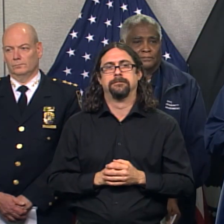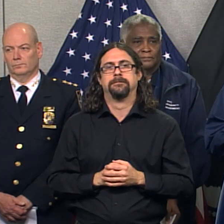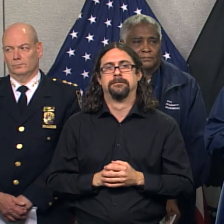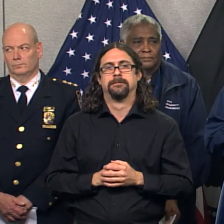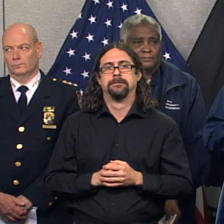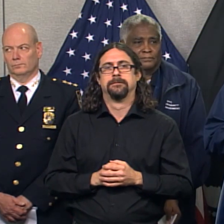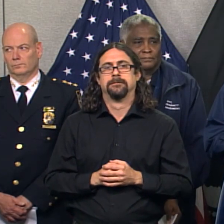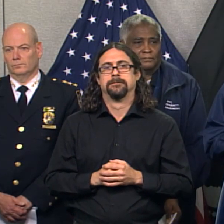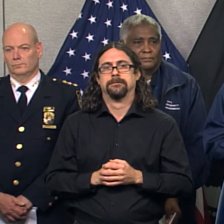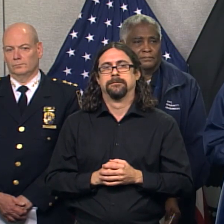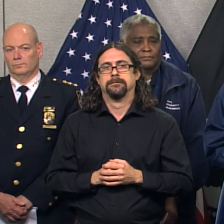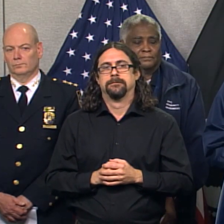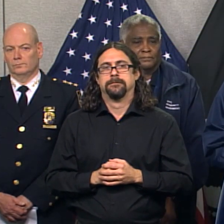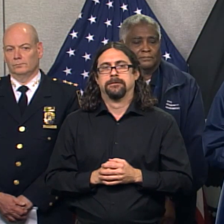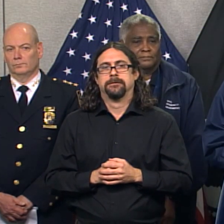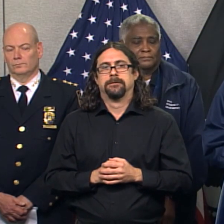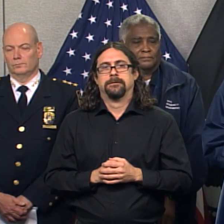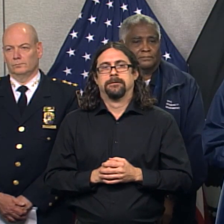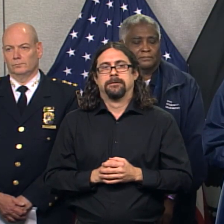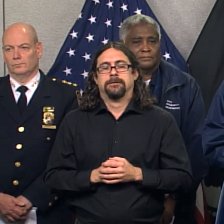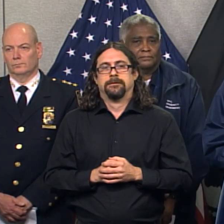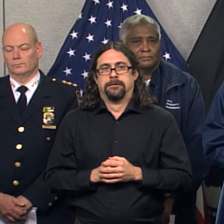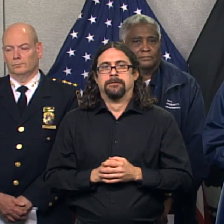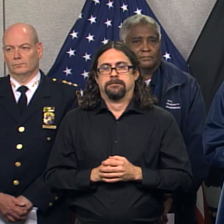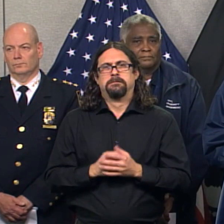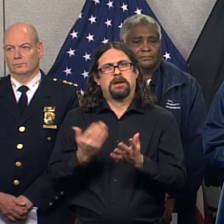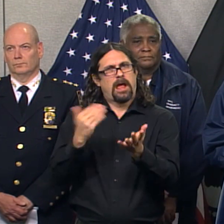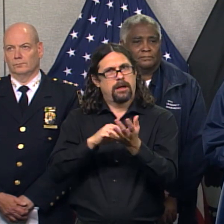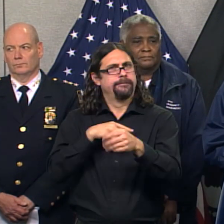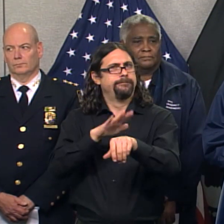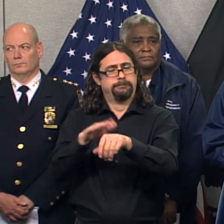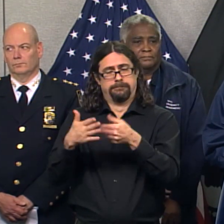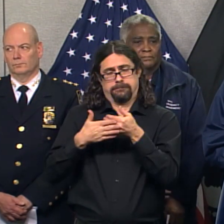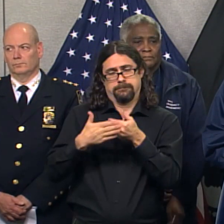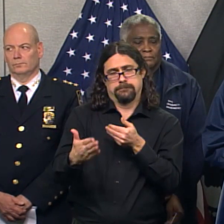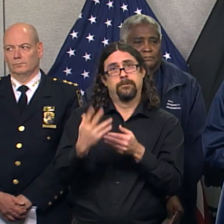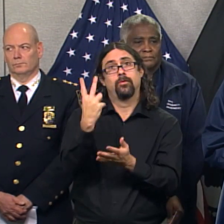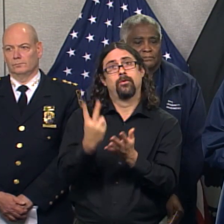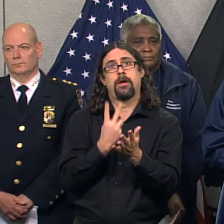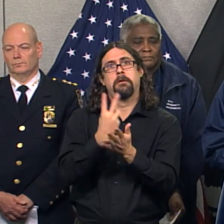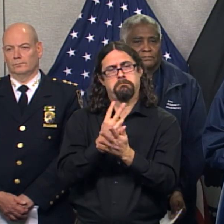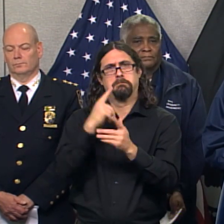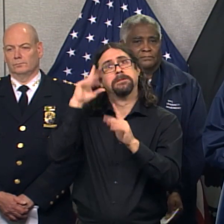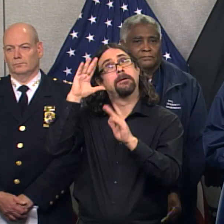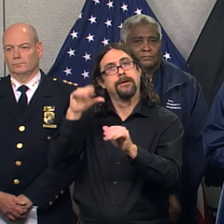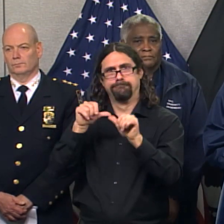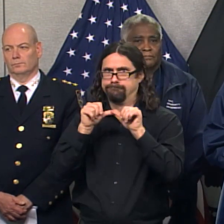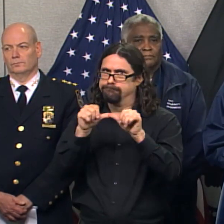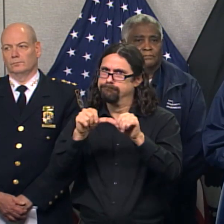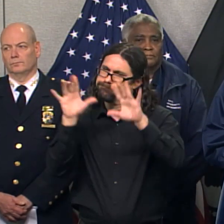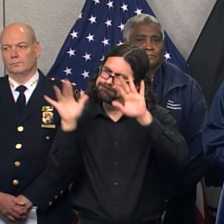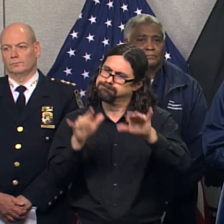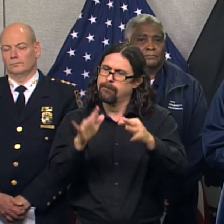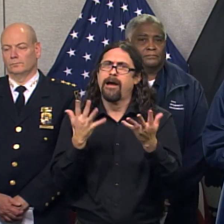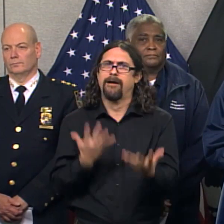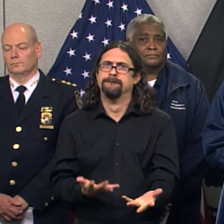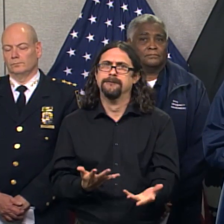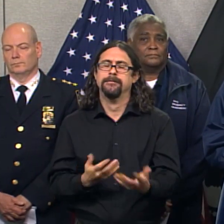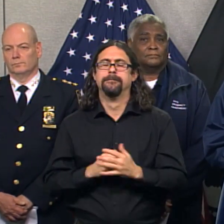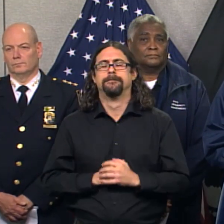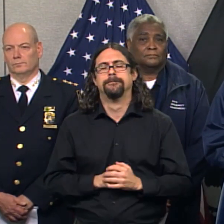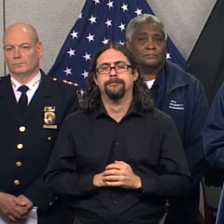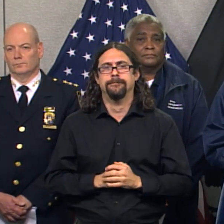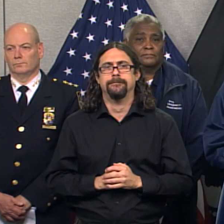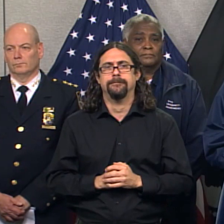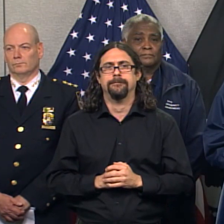Sanitation needs you off the streets so they can do their job. If people keep their cars off the streets, sanitation can plow and plow and plow again